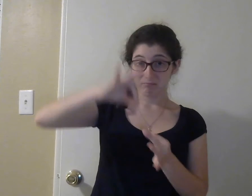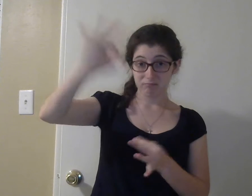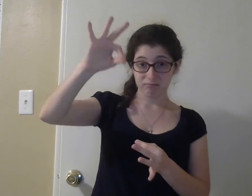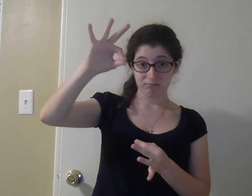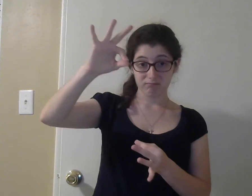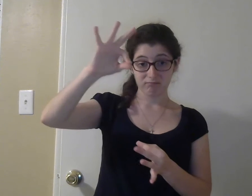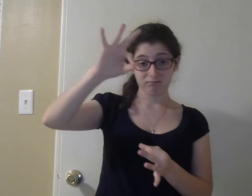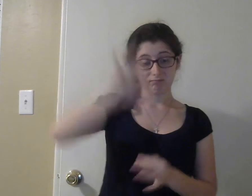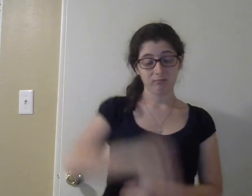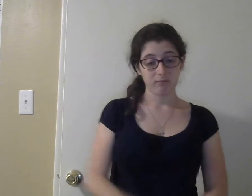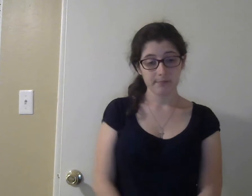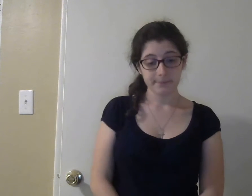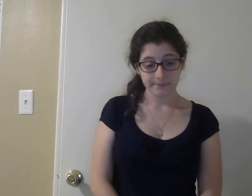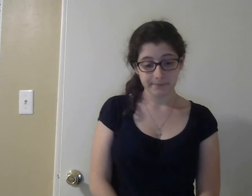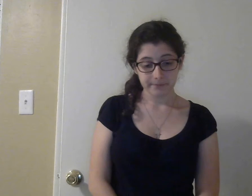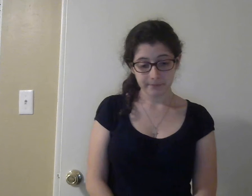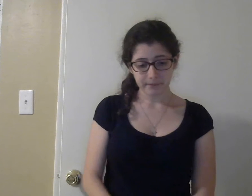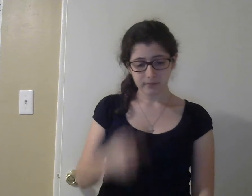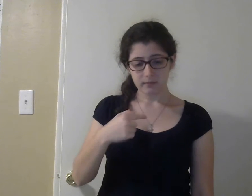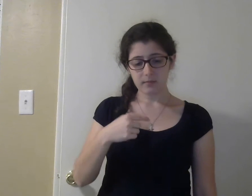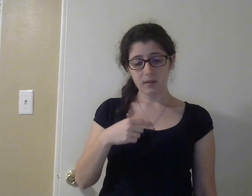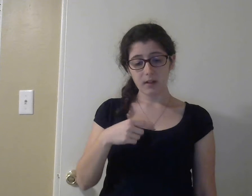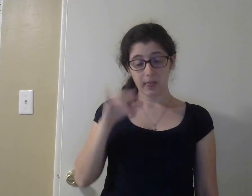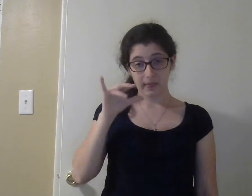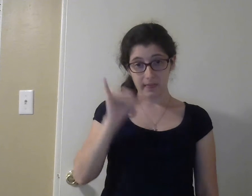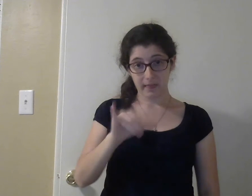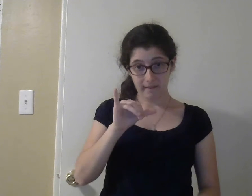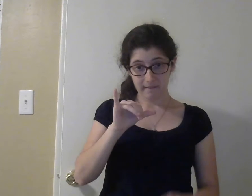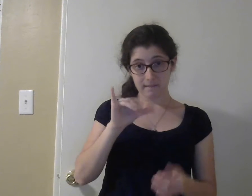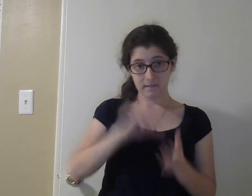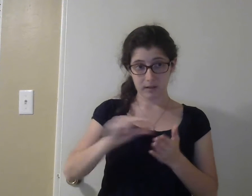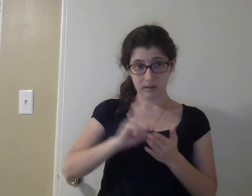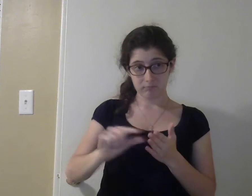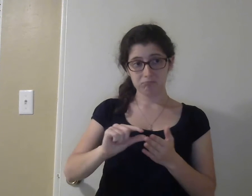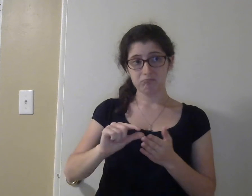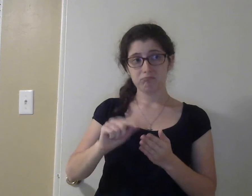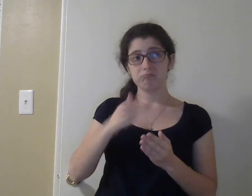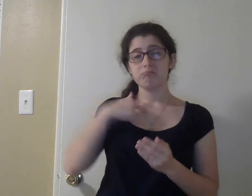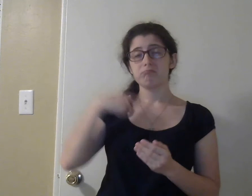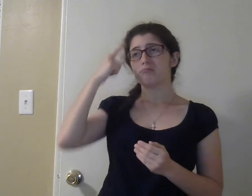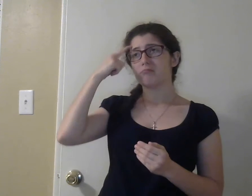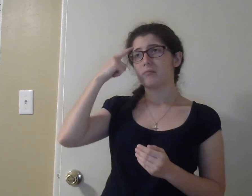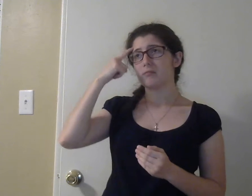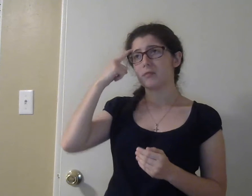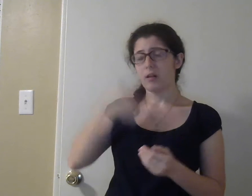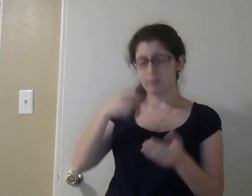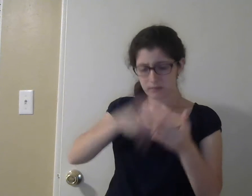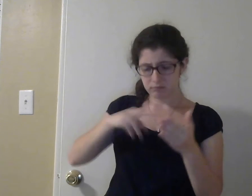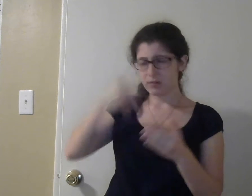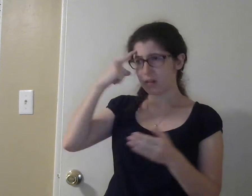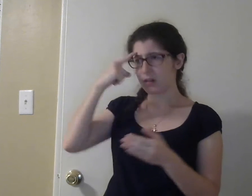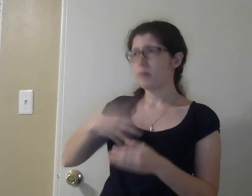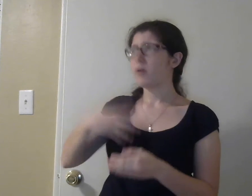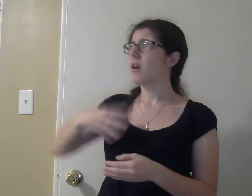up in a way in that moment which he doesn't elsewhere, which means